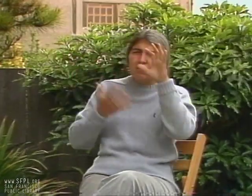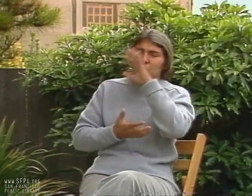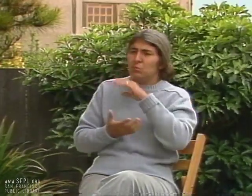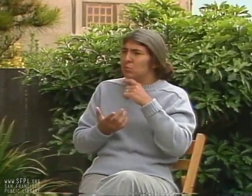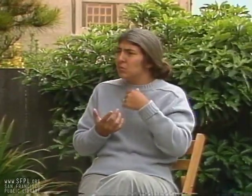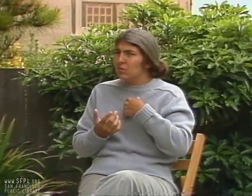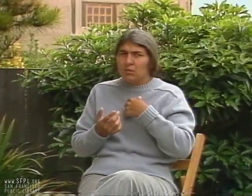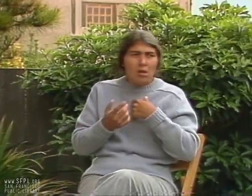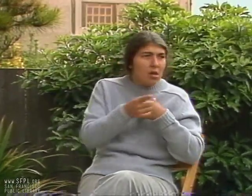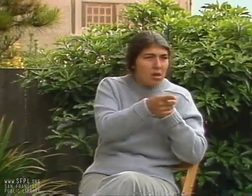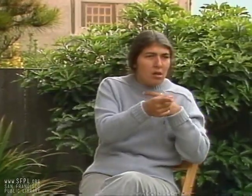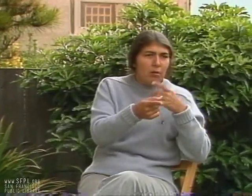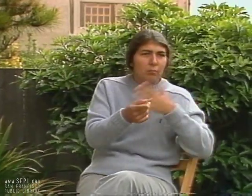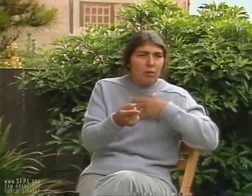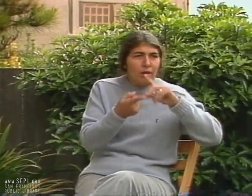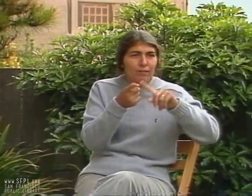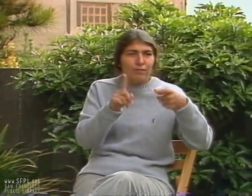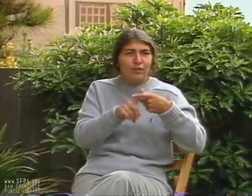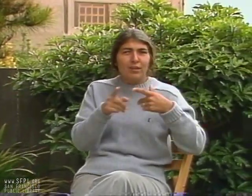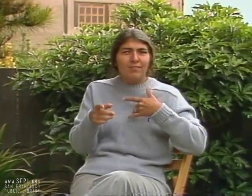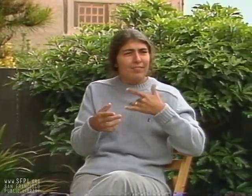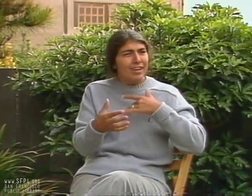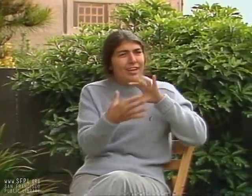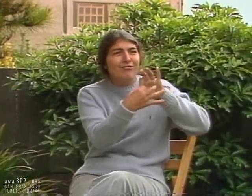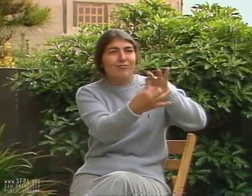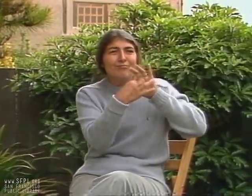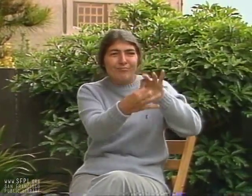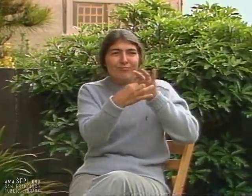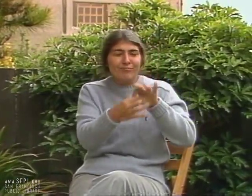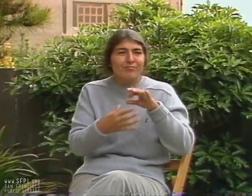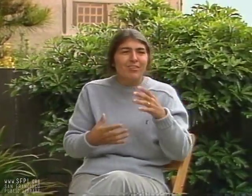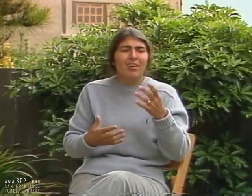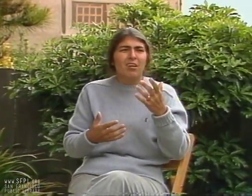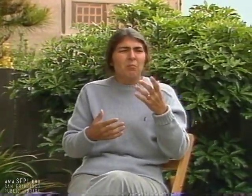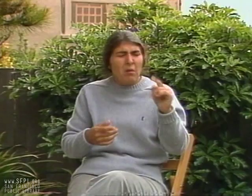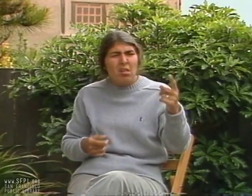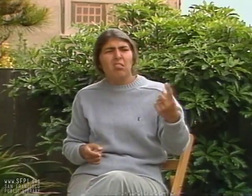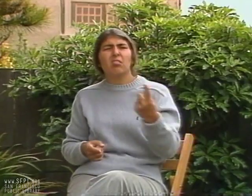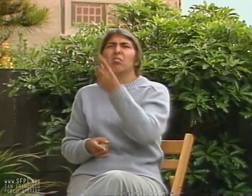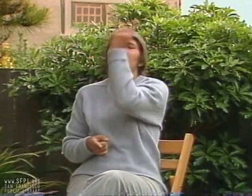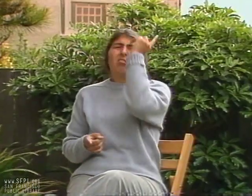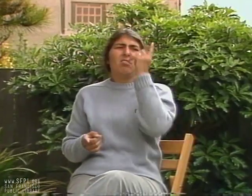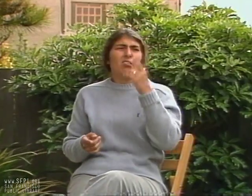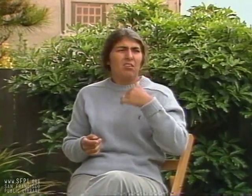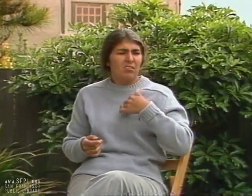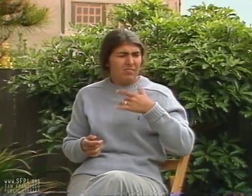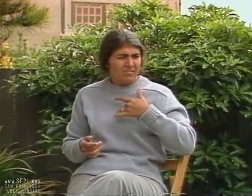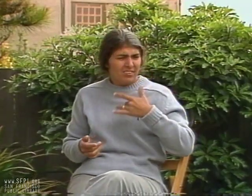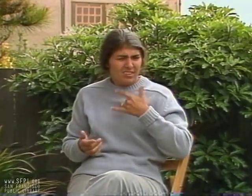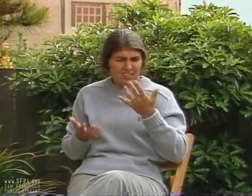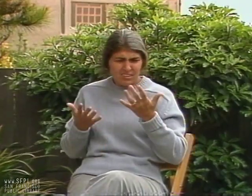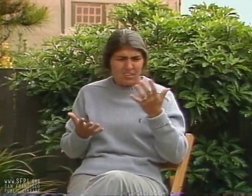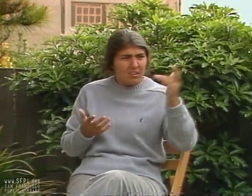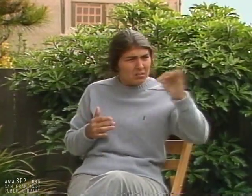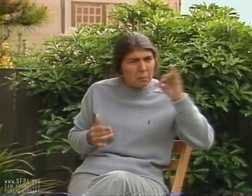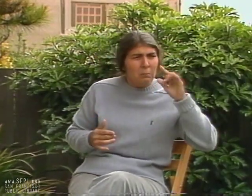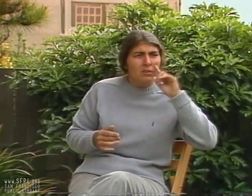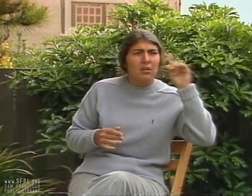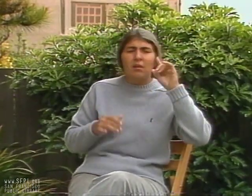an Indian? Why should I have to be an Indian? I felt such conflict. Grandma was an